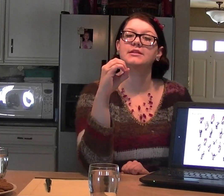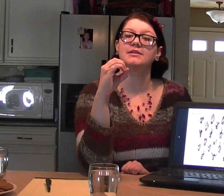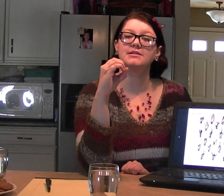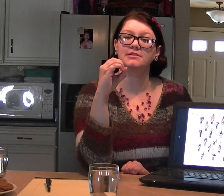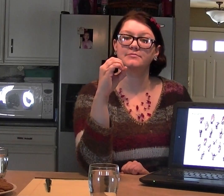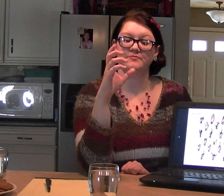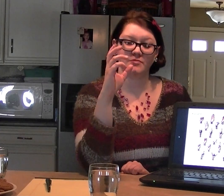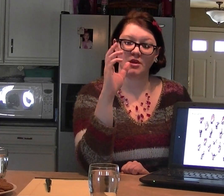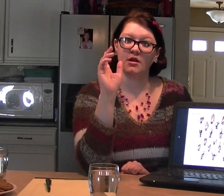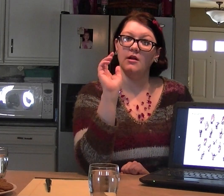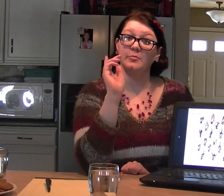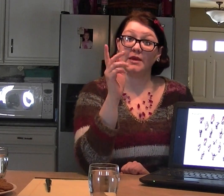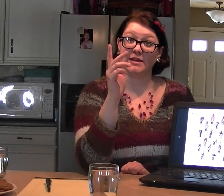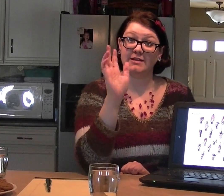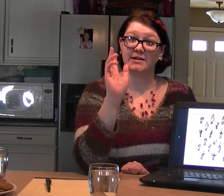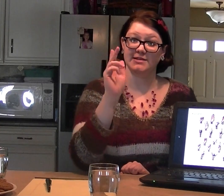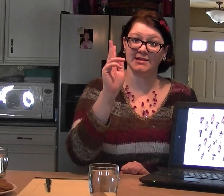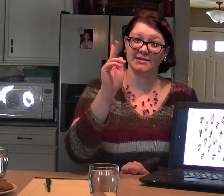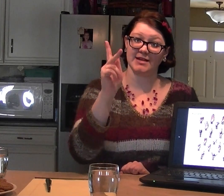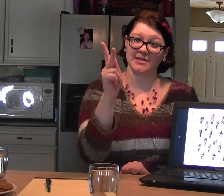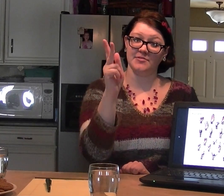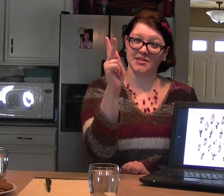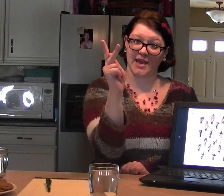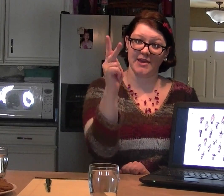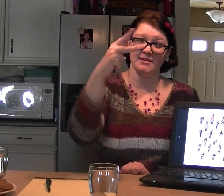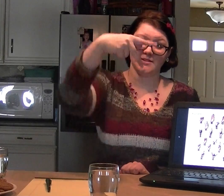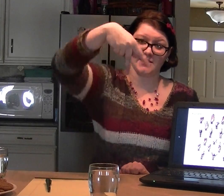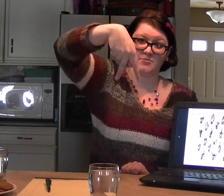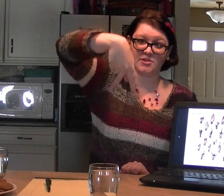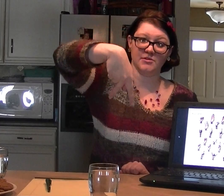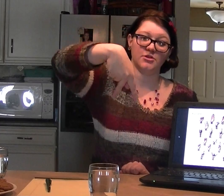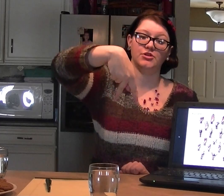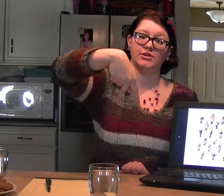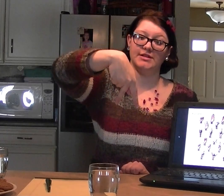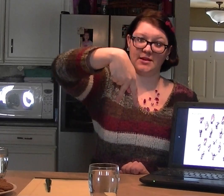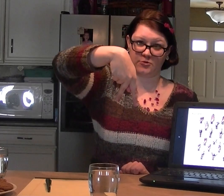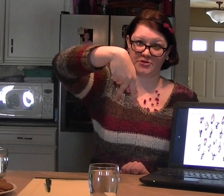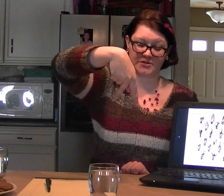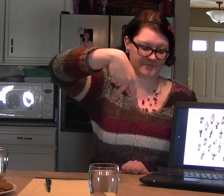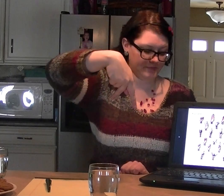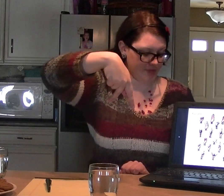this. P is the exact same as K, except you turn it downwards.